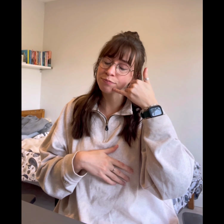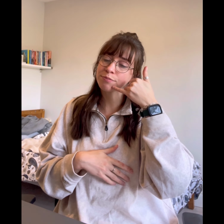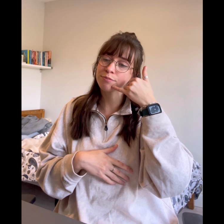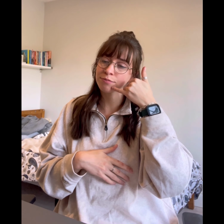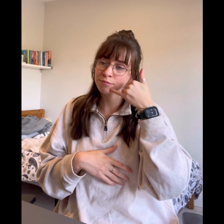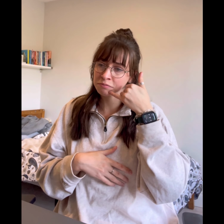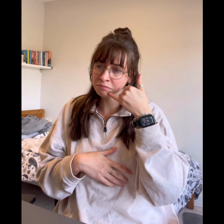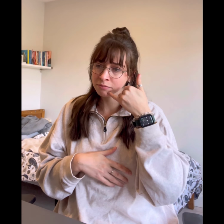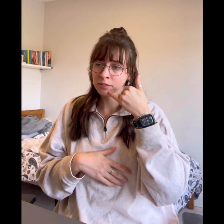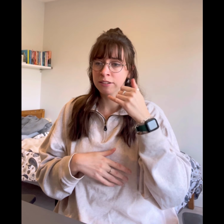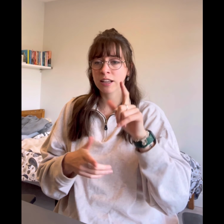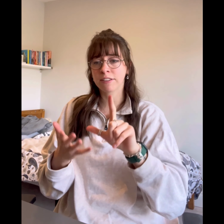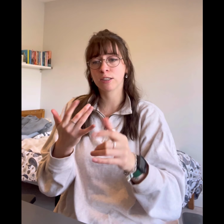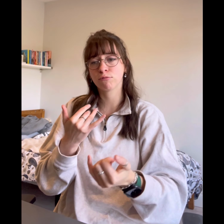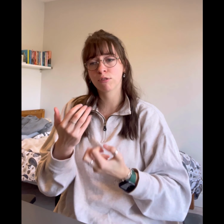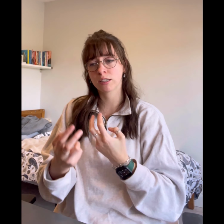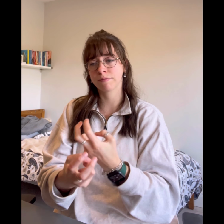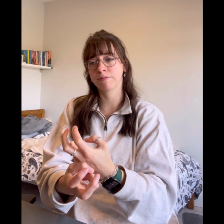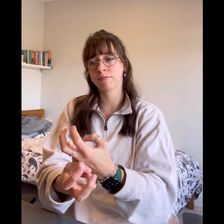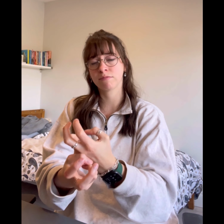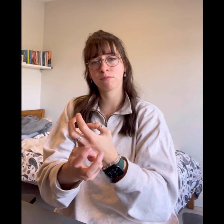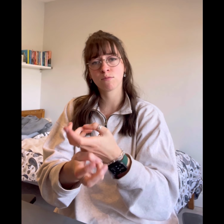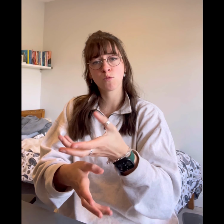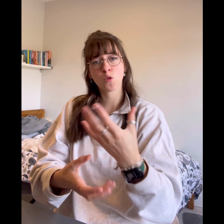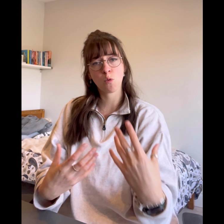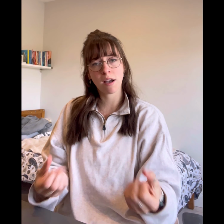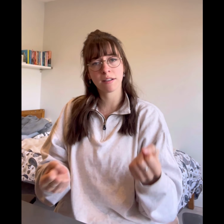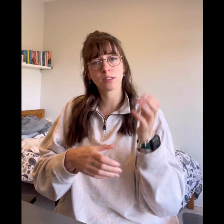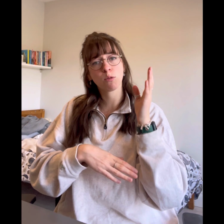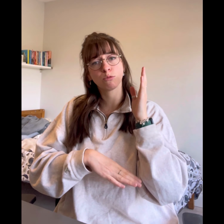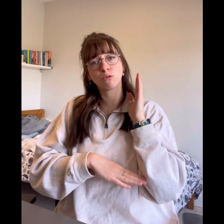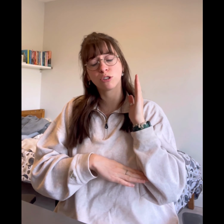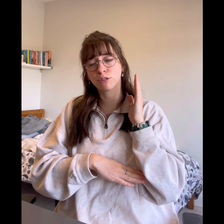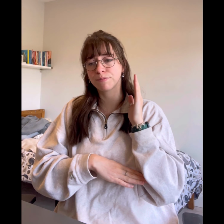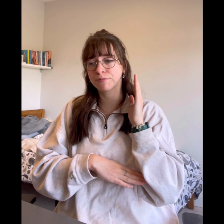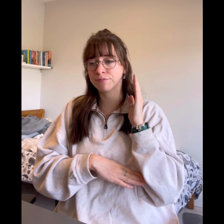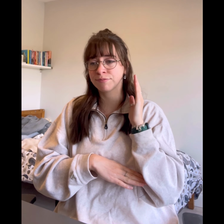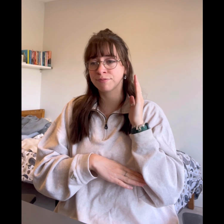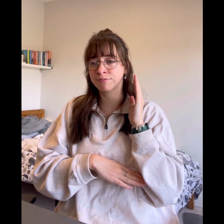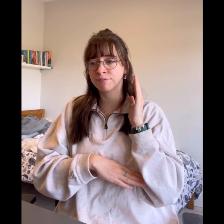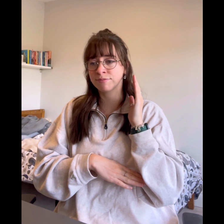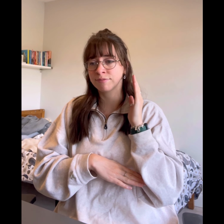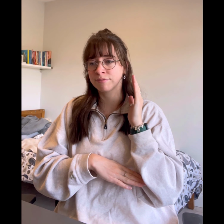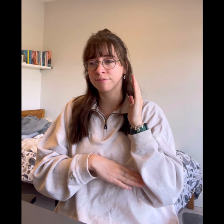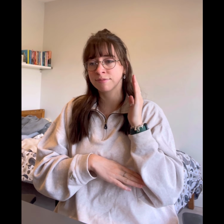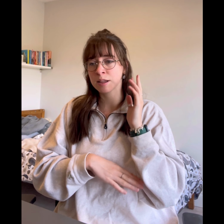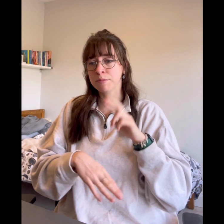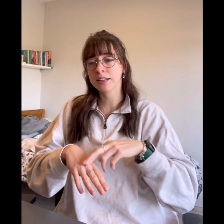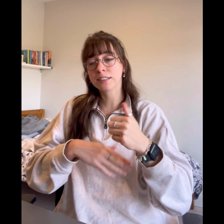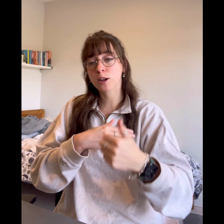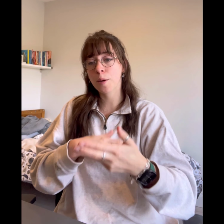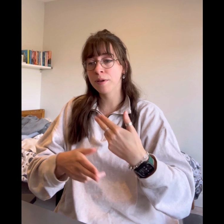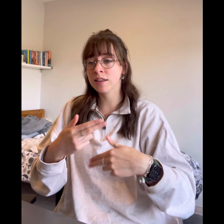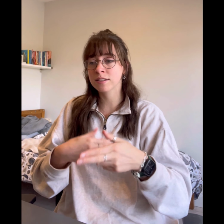dear. For 7 years running, you've been a soldier. But better days are